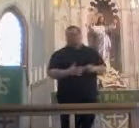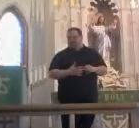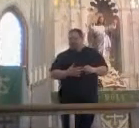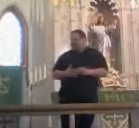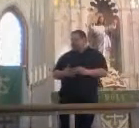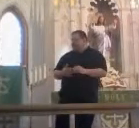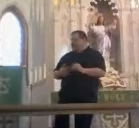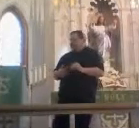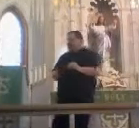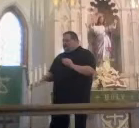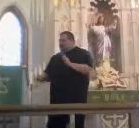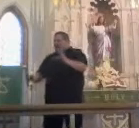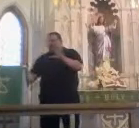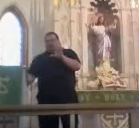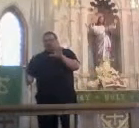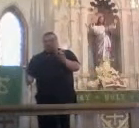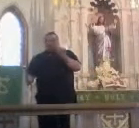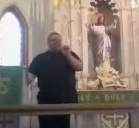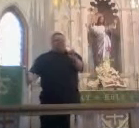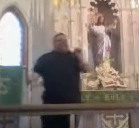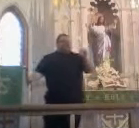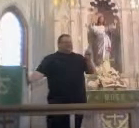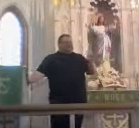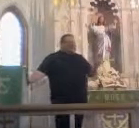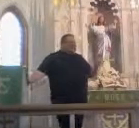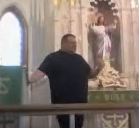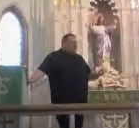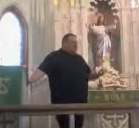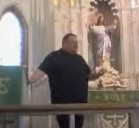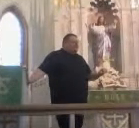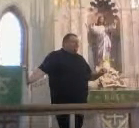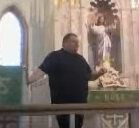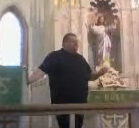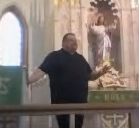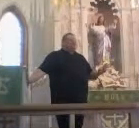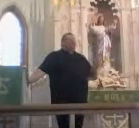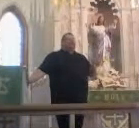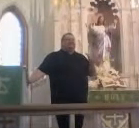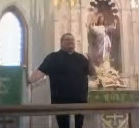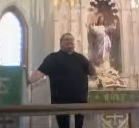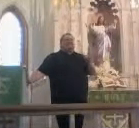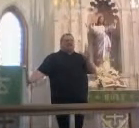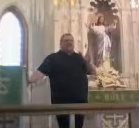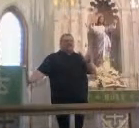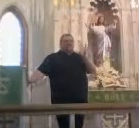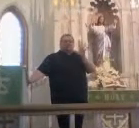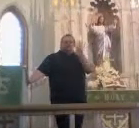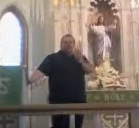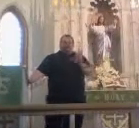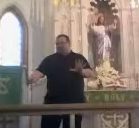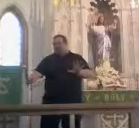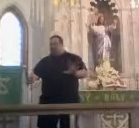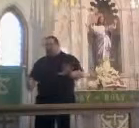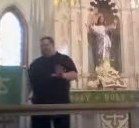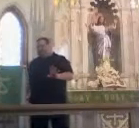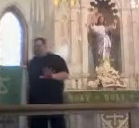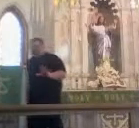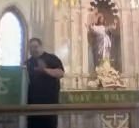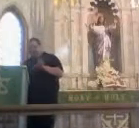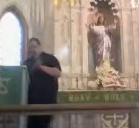death. To an extent, this is what happened to Elijah in our